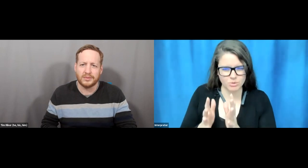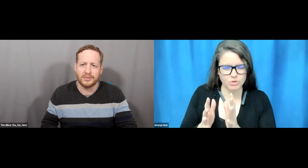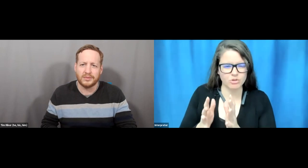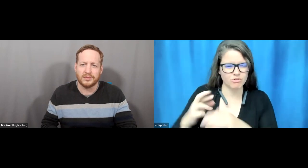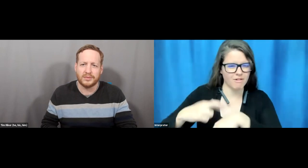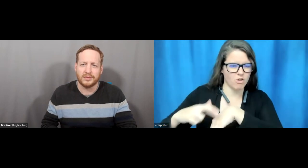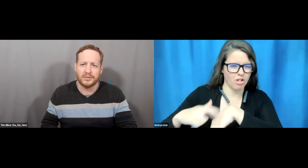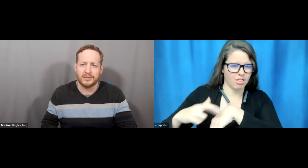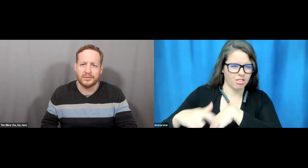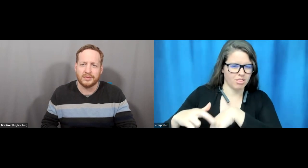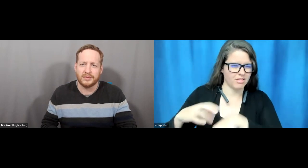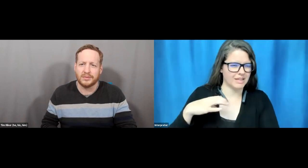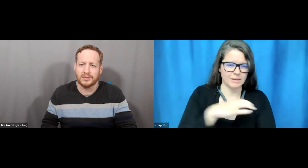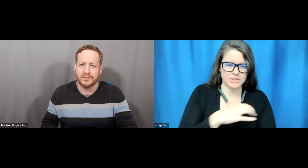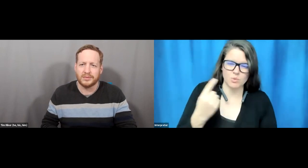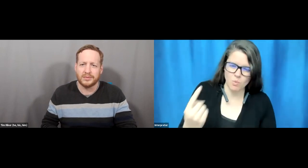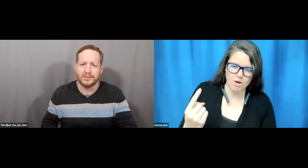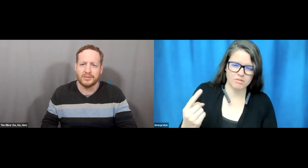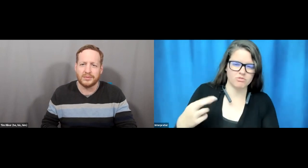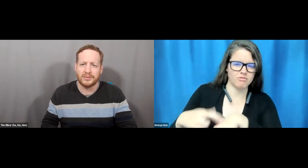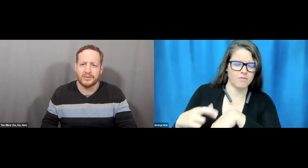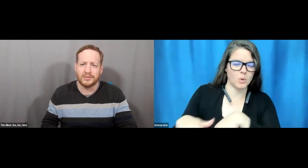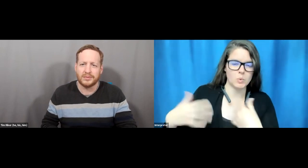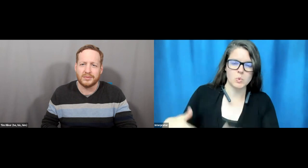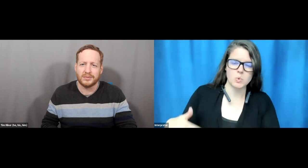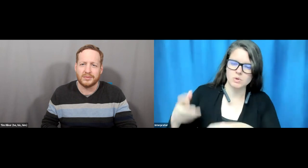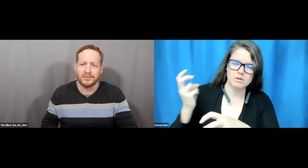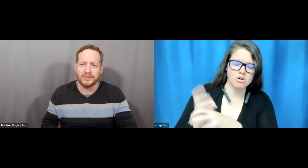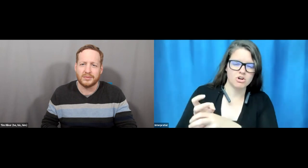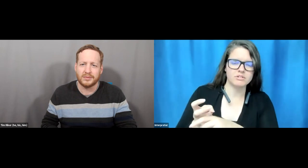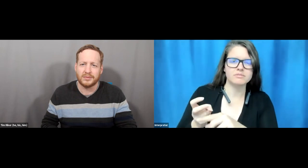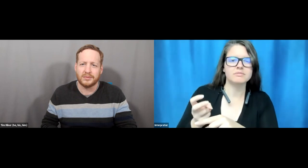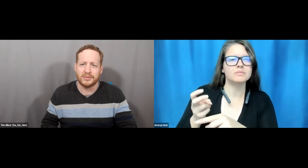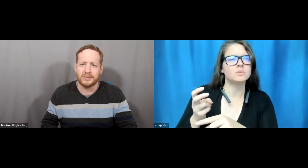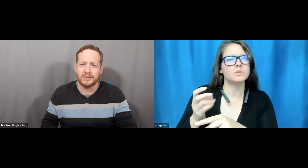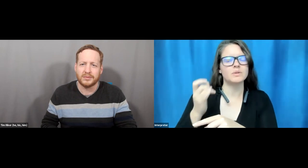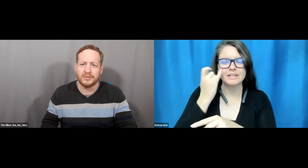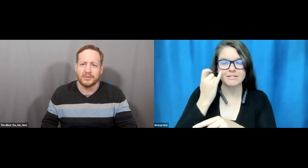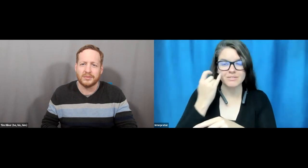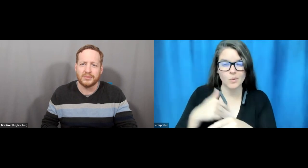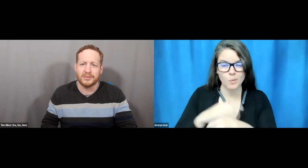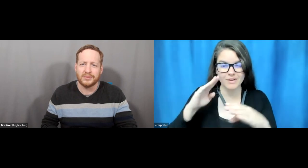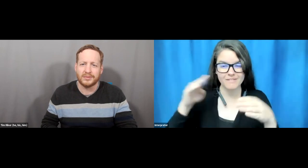commission. So if we want to focus on maybe hiring, that was their main